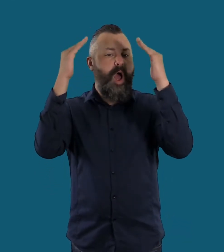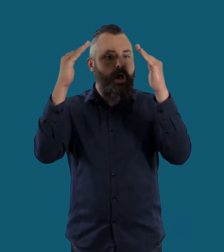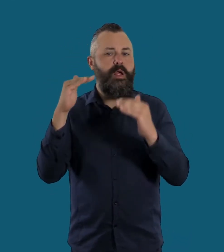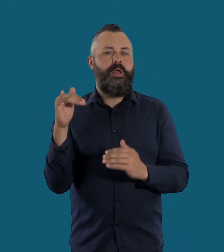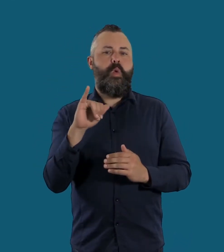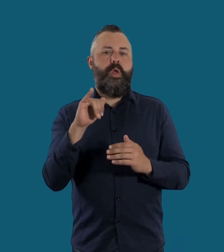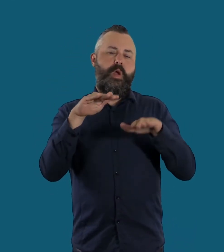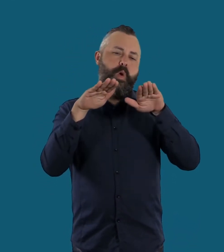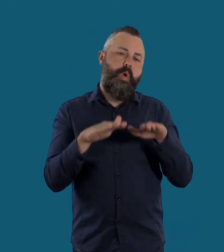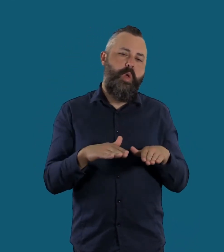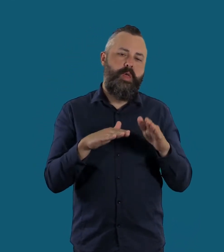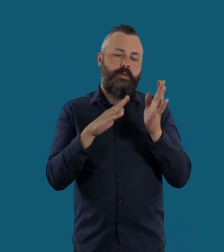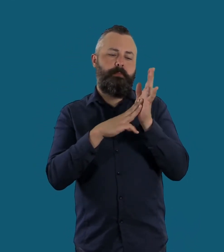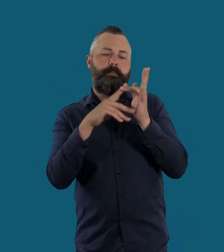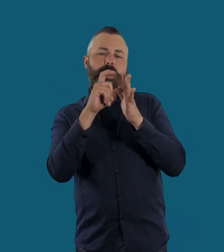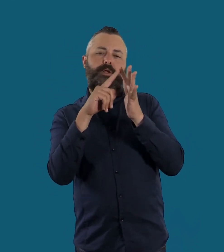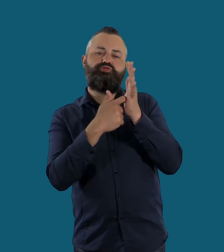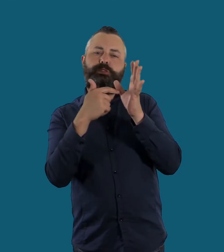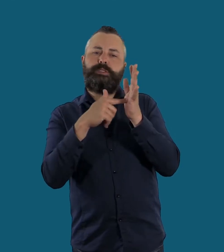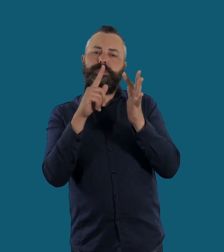low moderate fire rating.